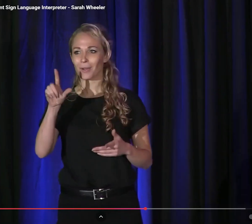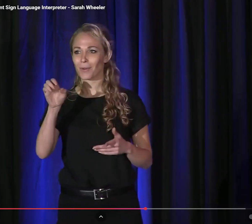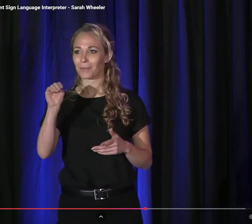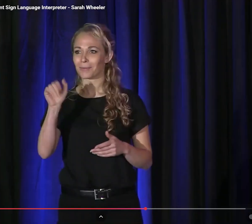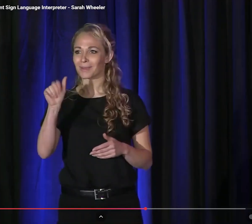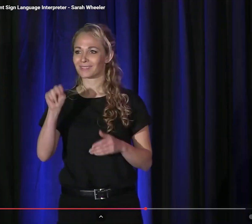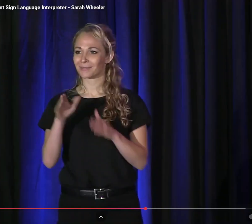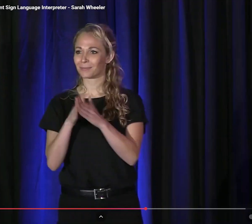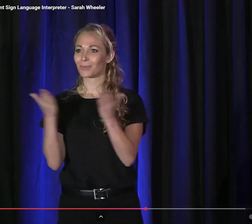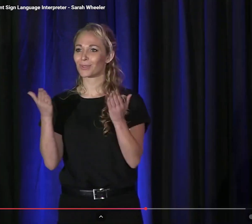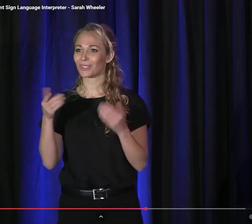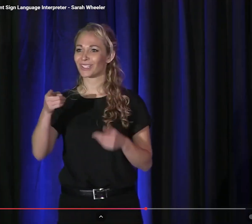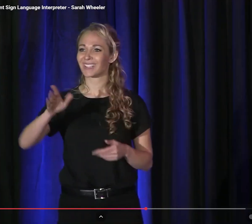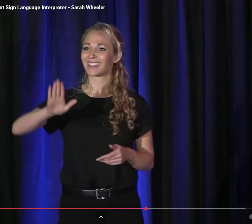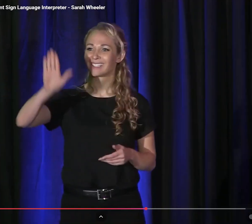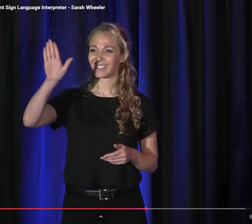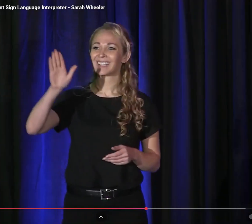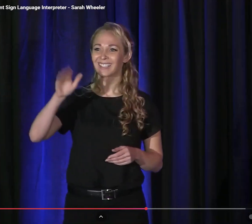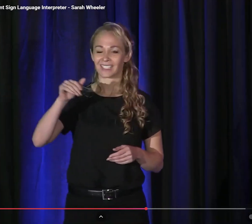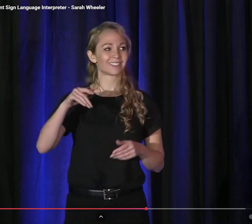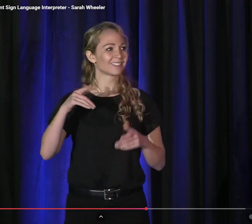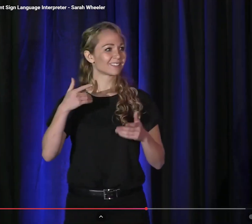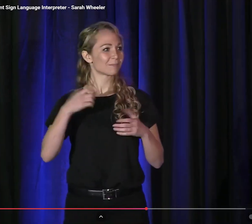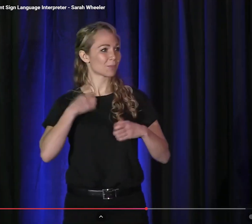How many of you have read Goleman's book?